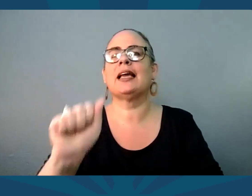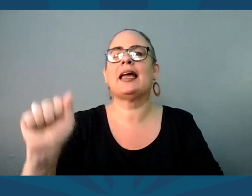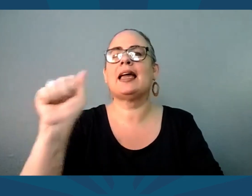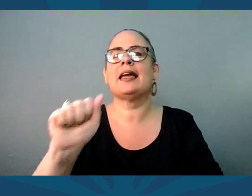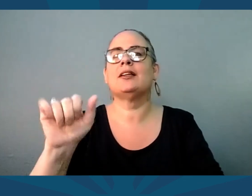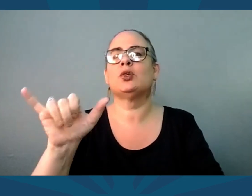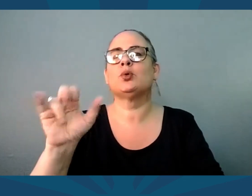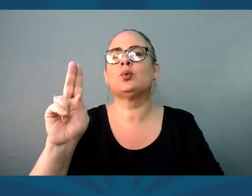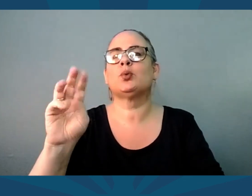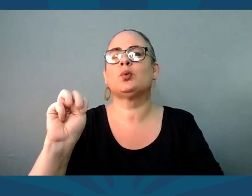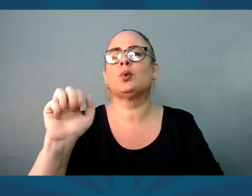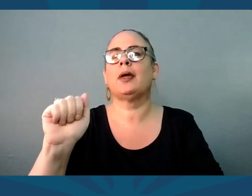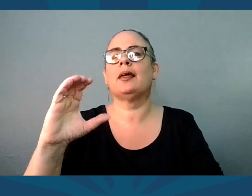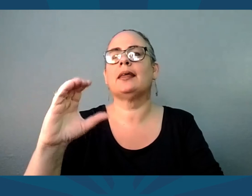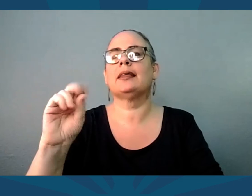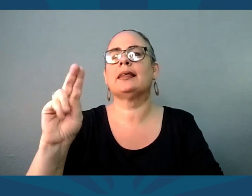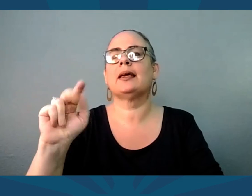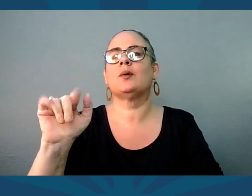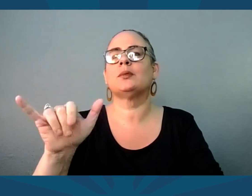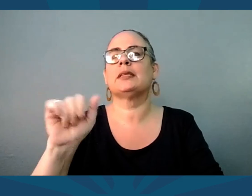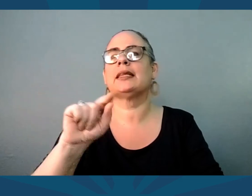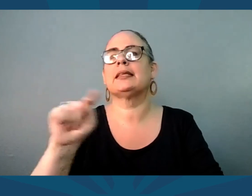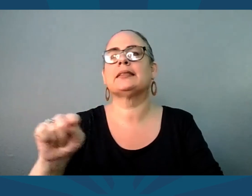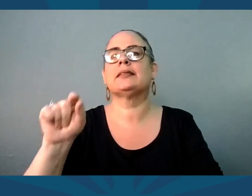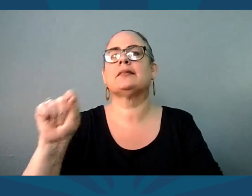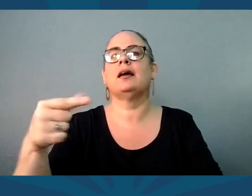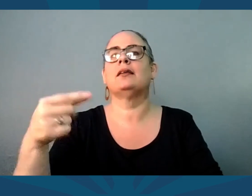Elections at Yuma County